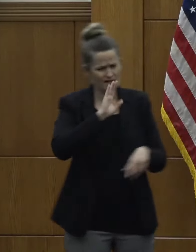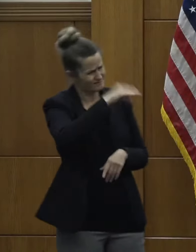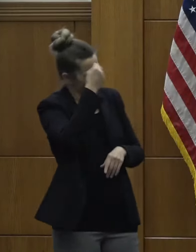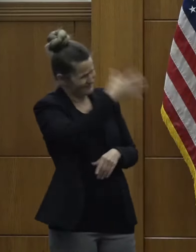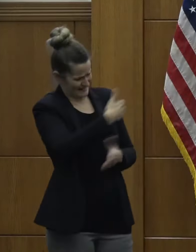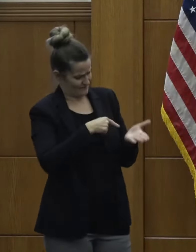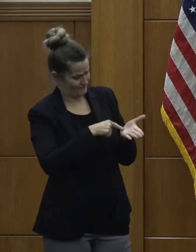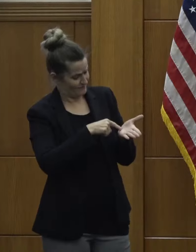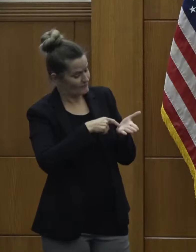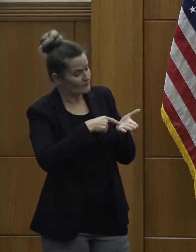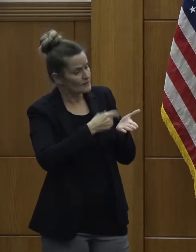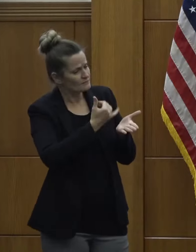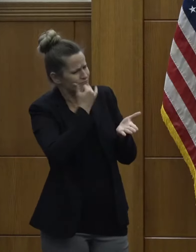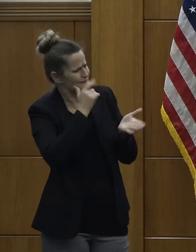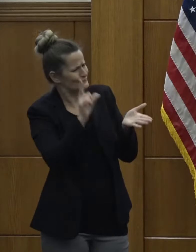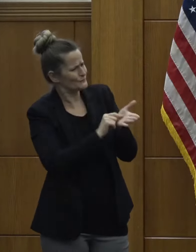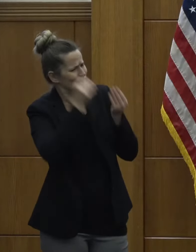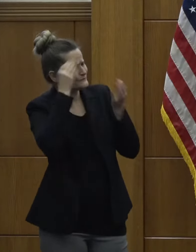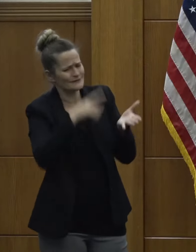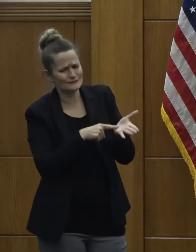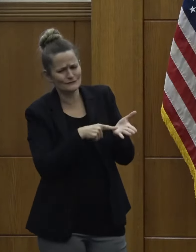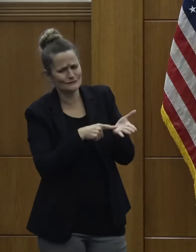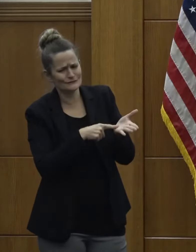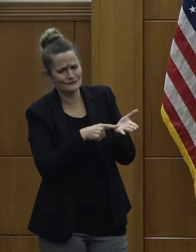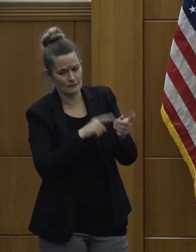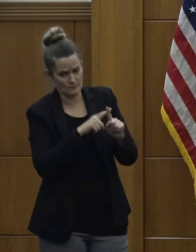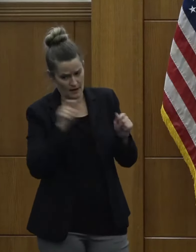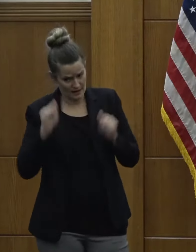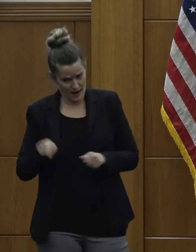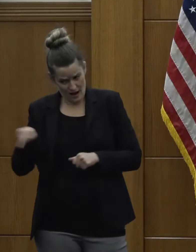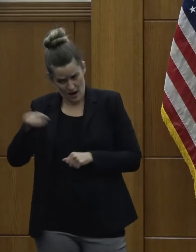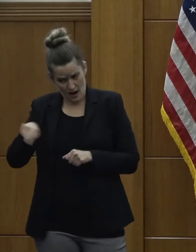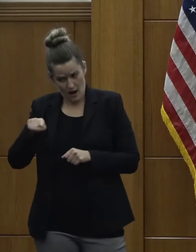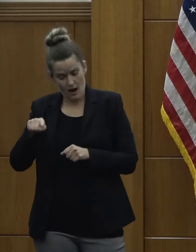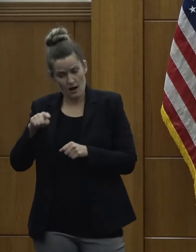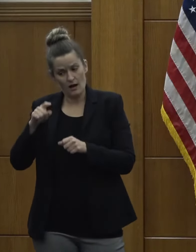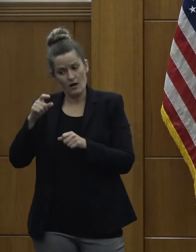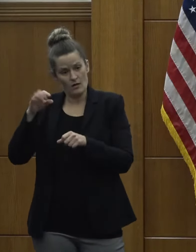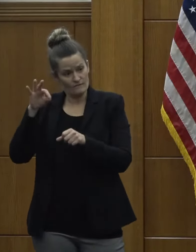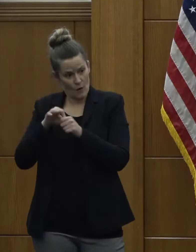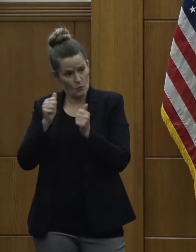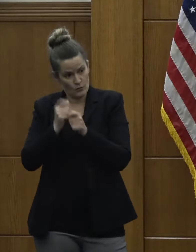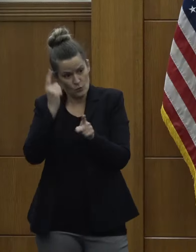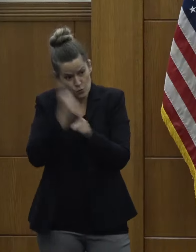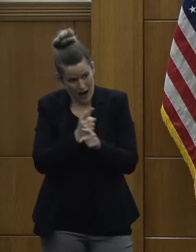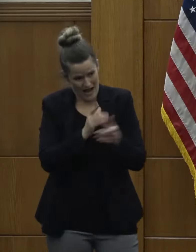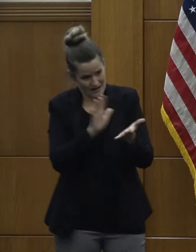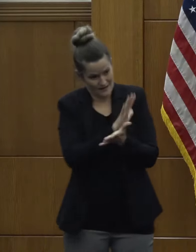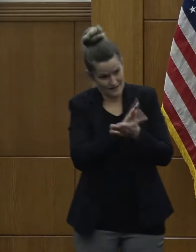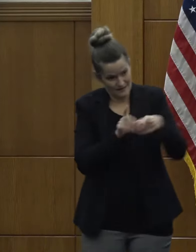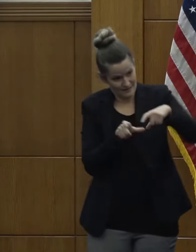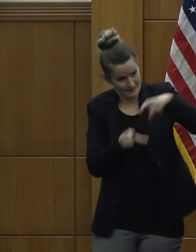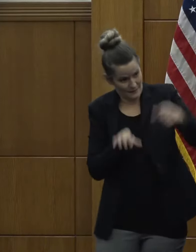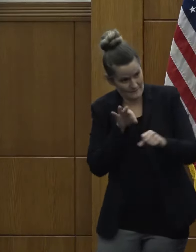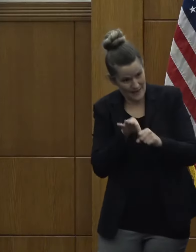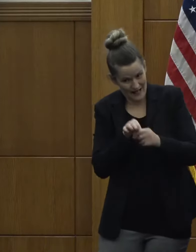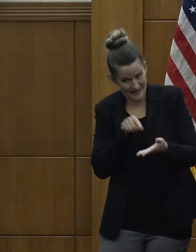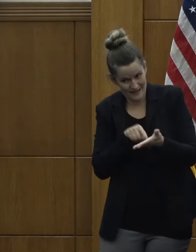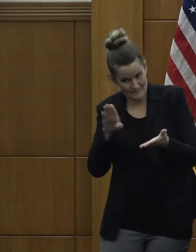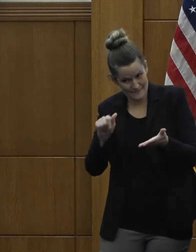cast votes on the correct ballots? So my understanding of the situation is that they cast ballots on federal only